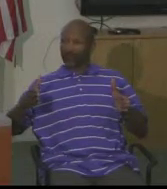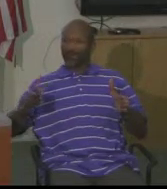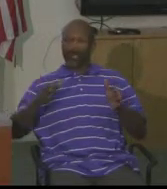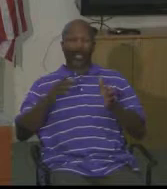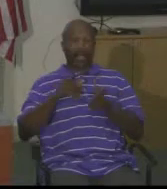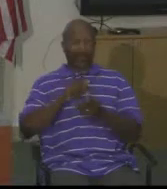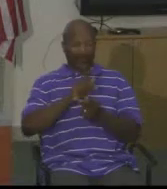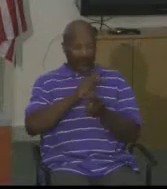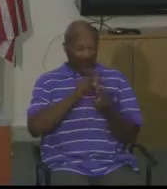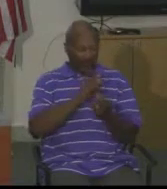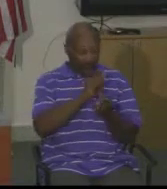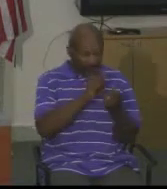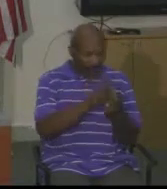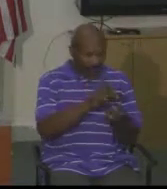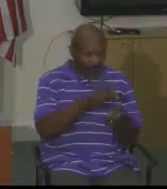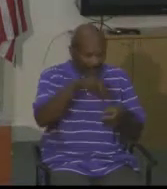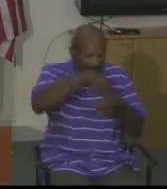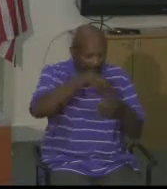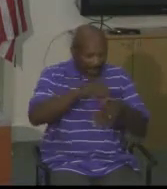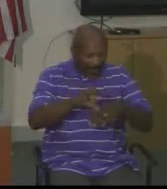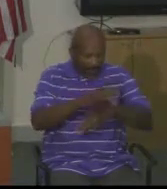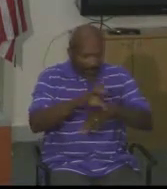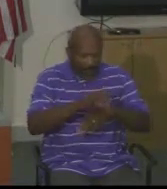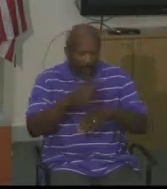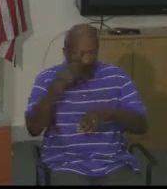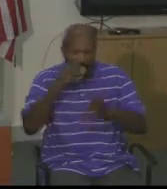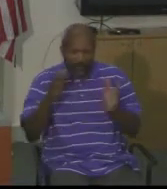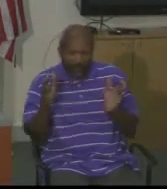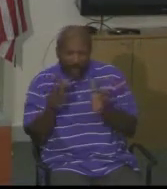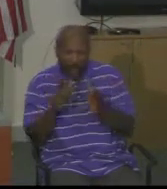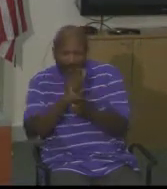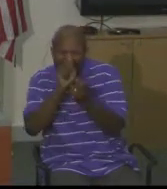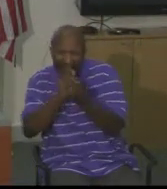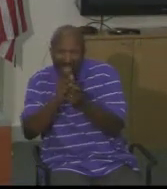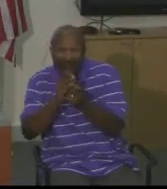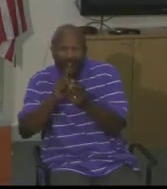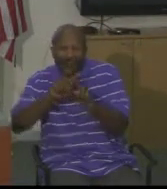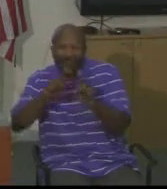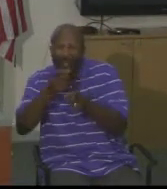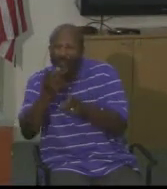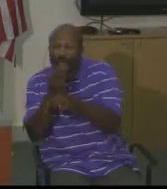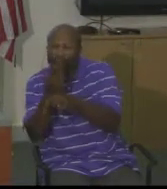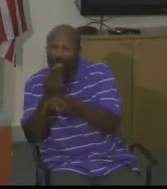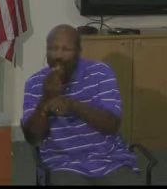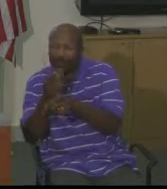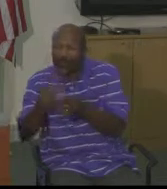Very specific control type computers might use the smaller ones.